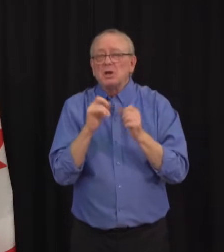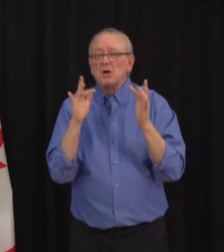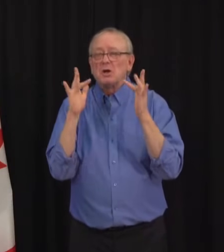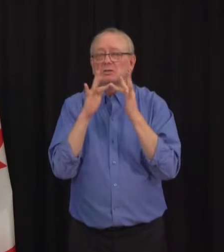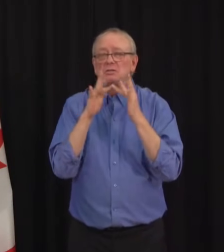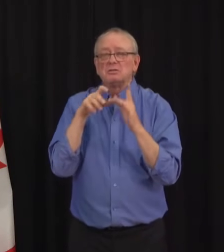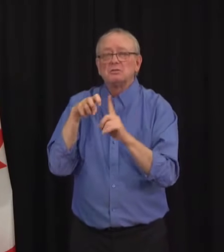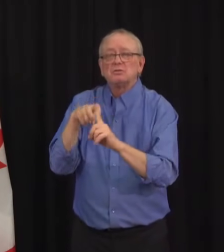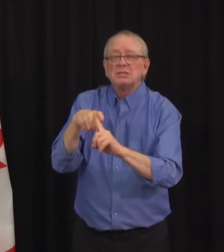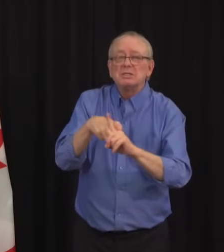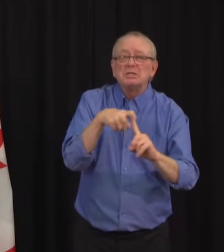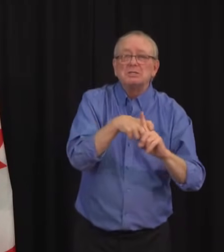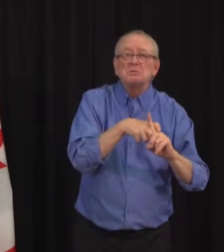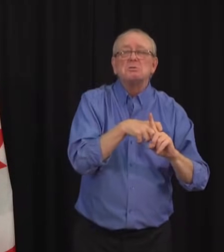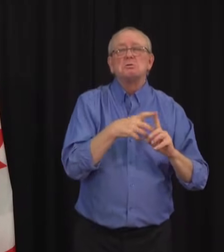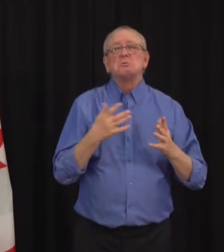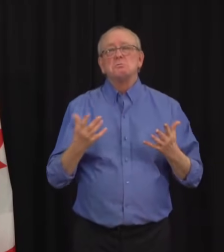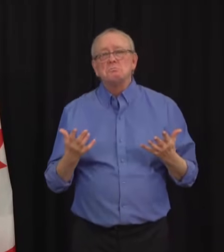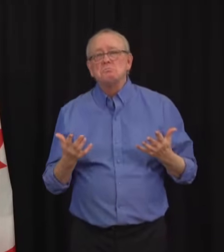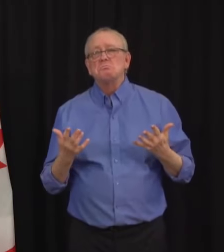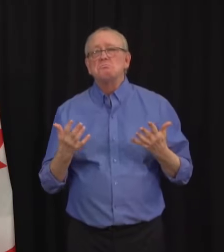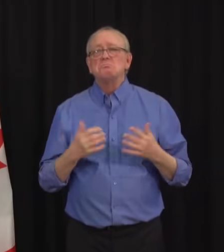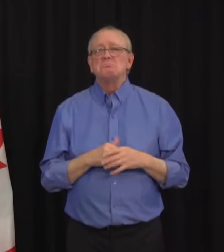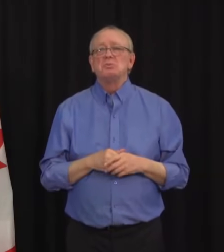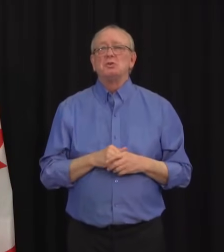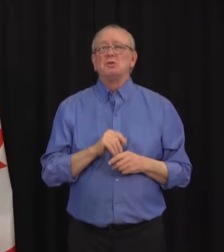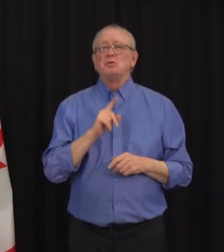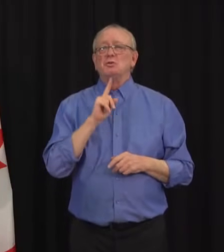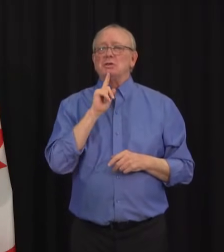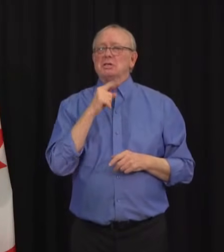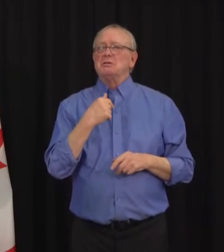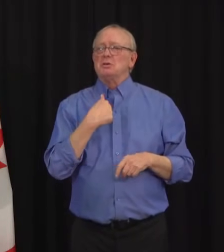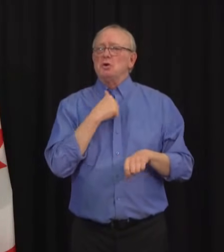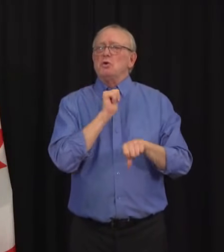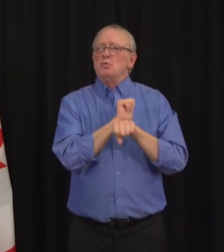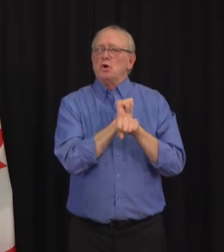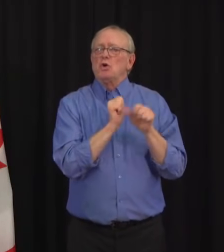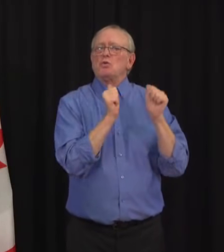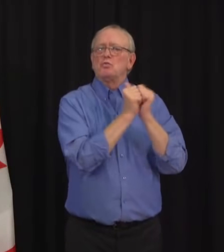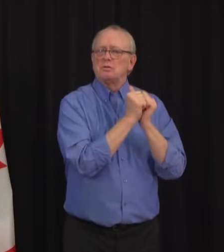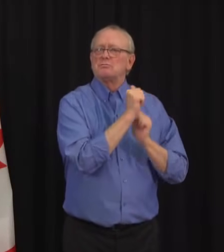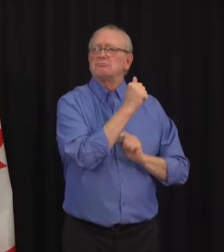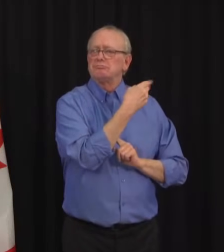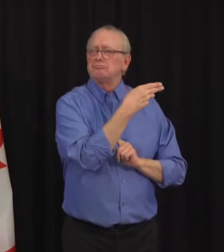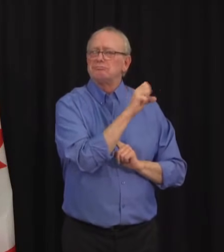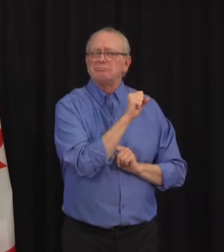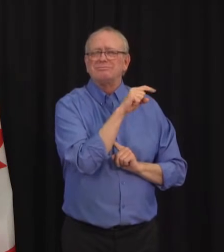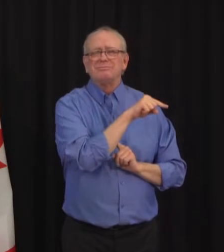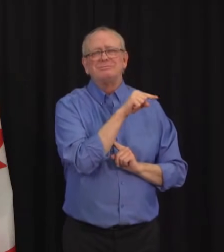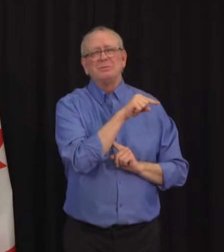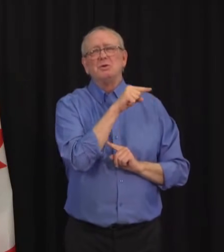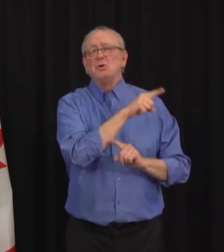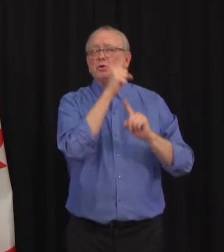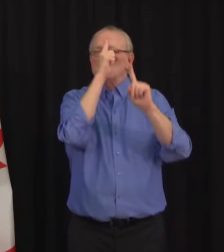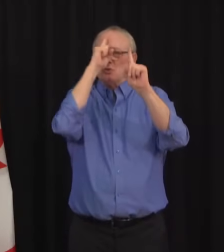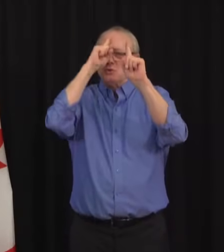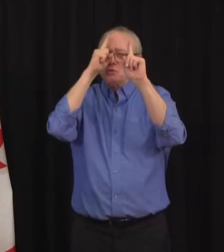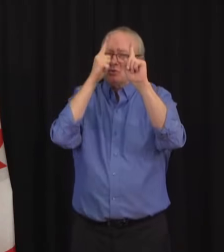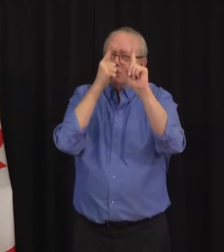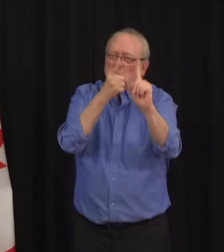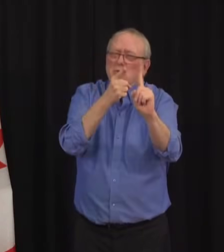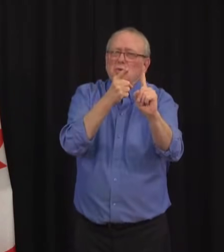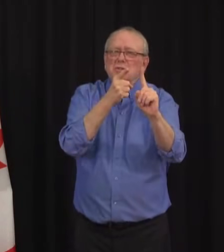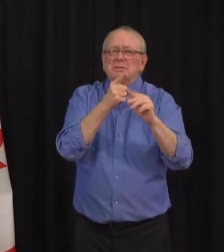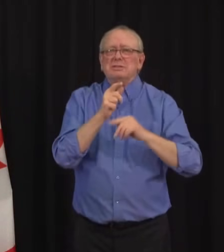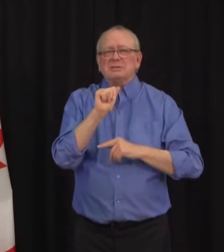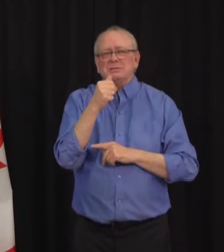what we're working towards with AHS is having enough capacity within the Alberta Health and Alberta Health Services system to be able to do